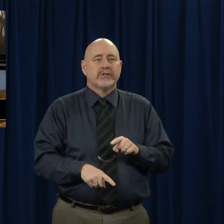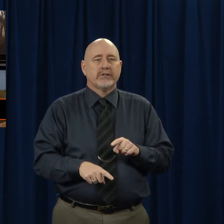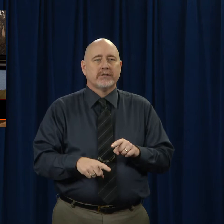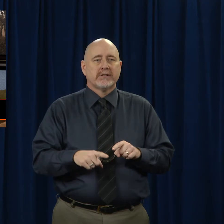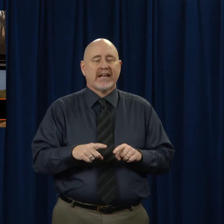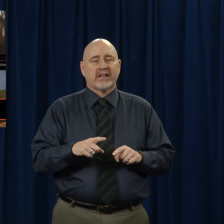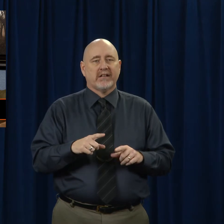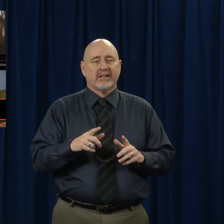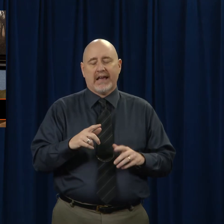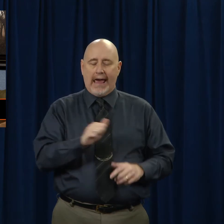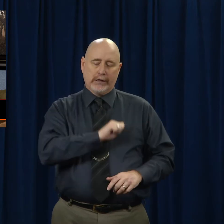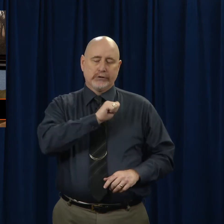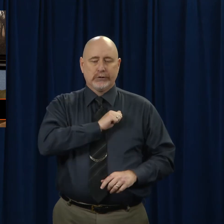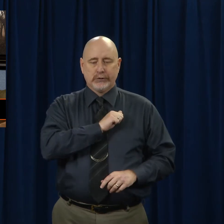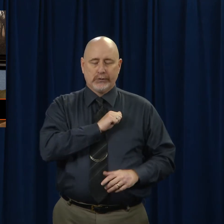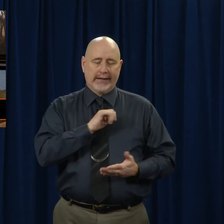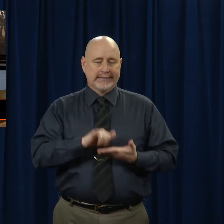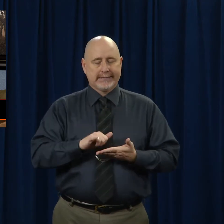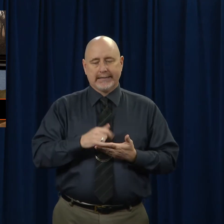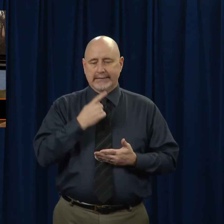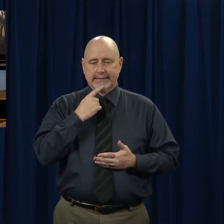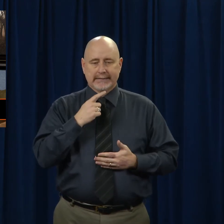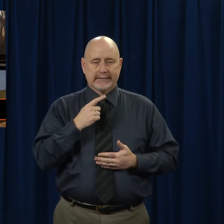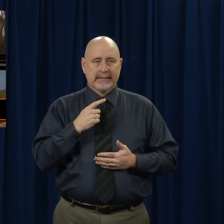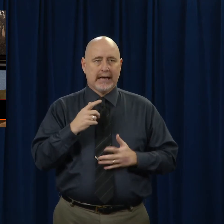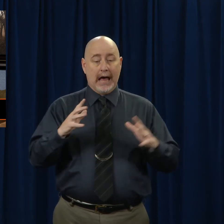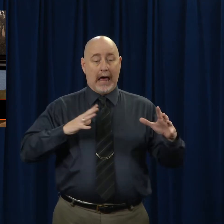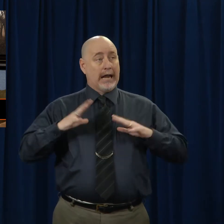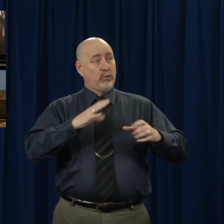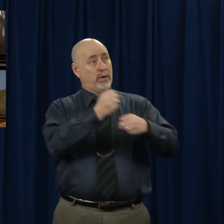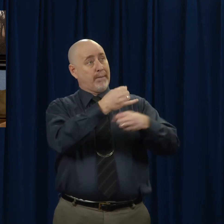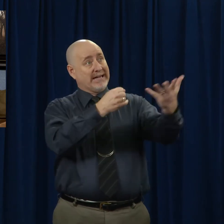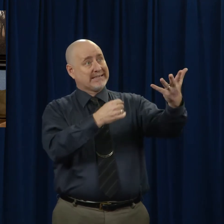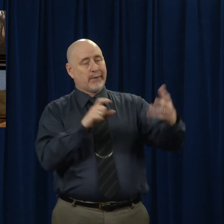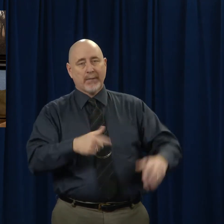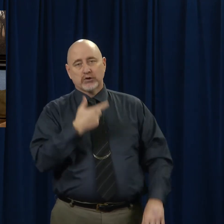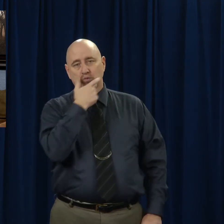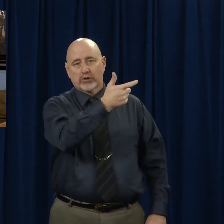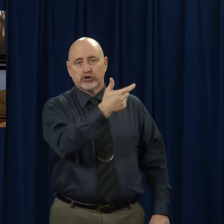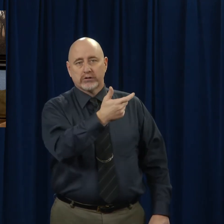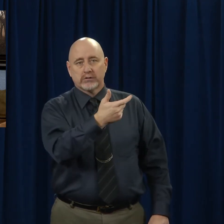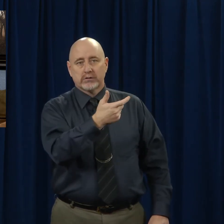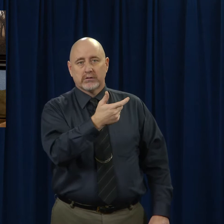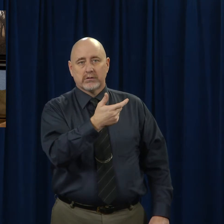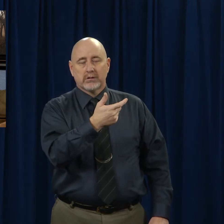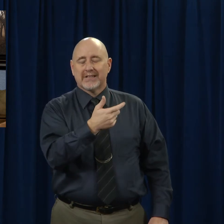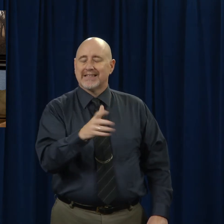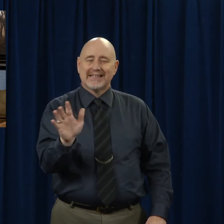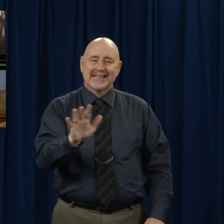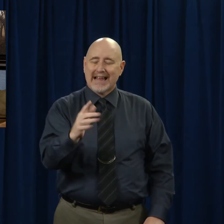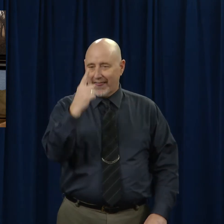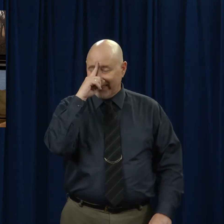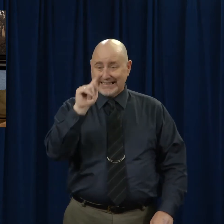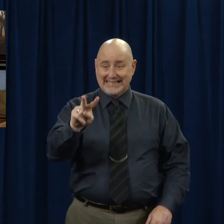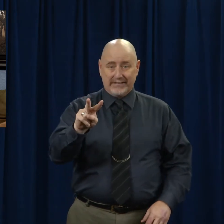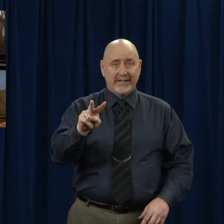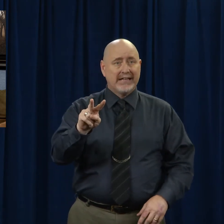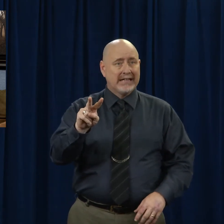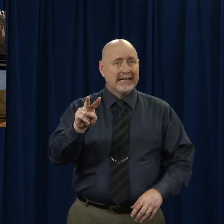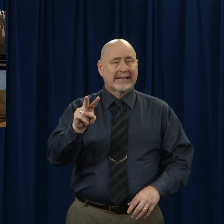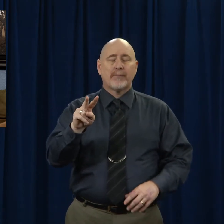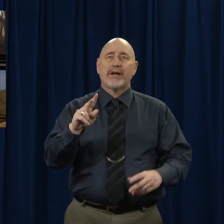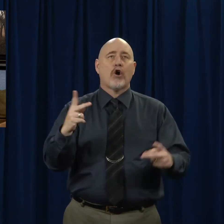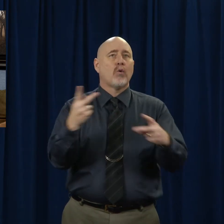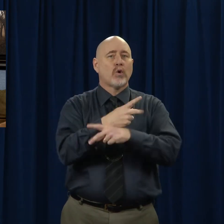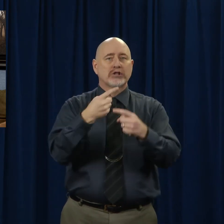smug attitude, parents, that says if Hollywood turns it out, we got to see it. I think that the television can be